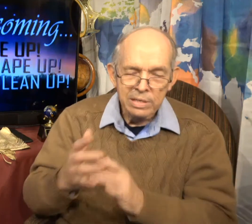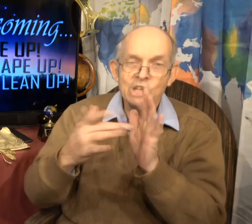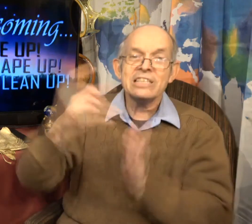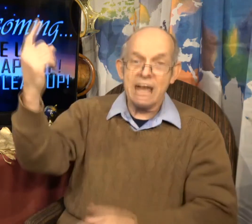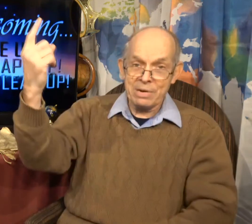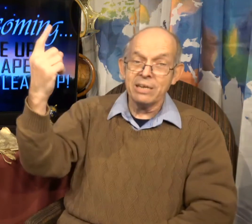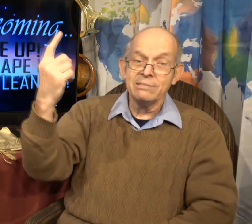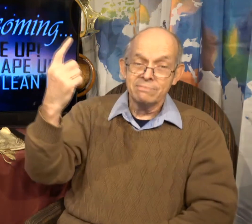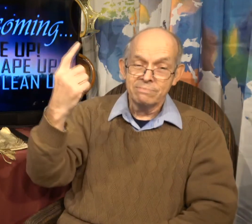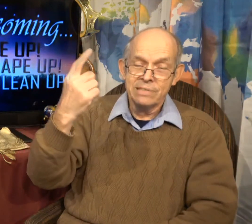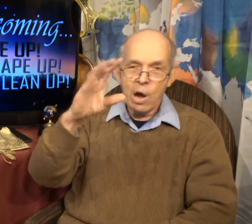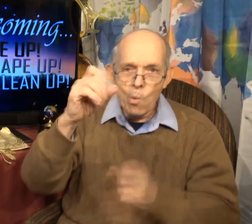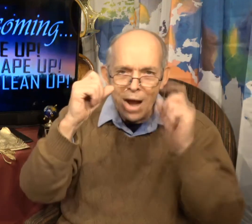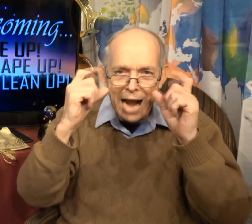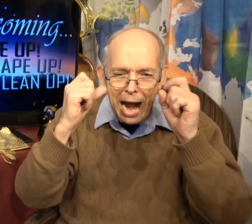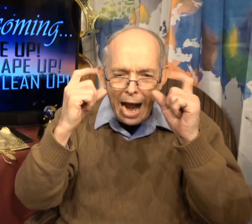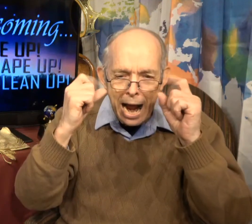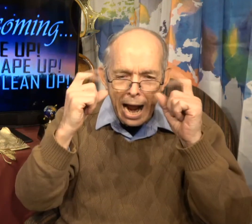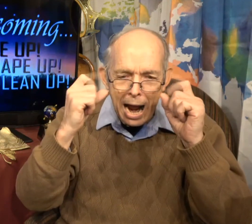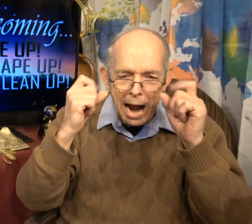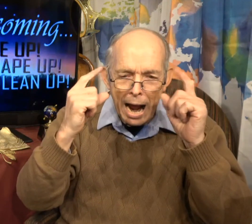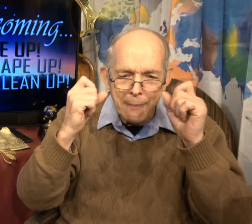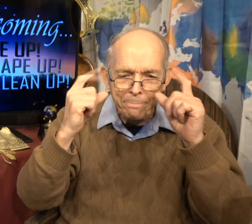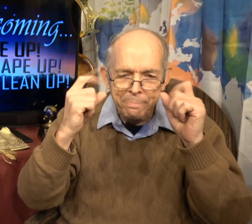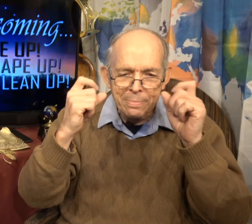Jesus coming, wake up,